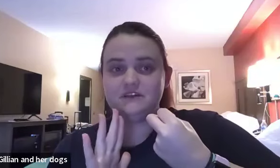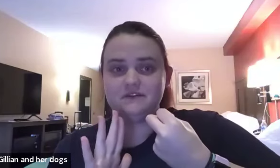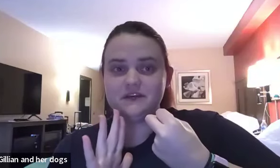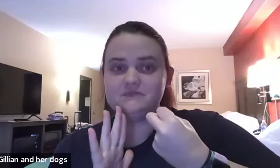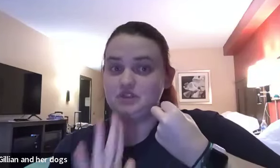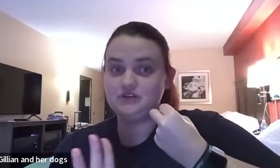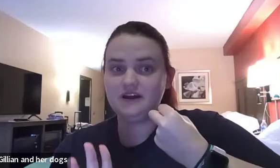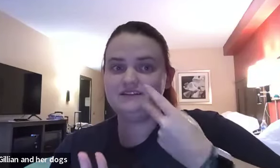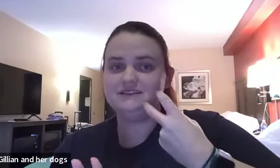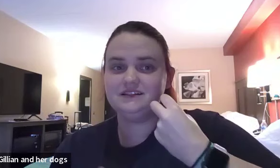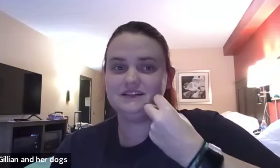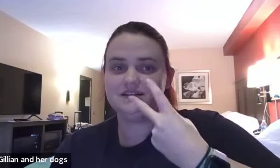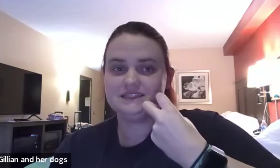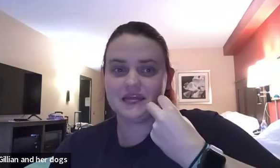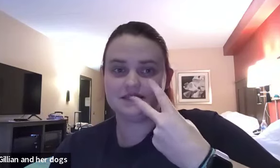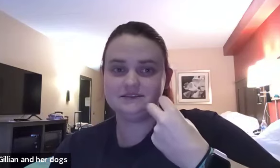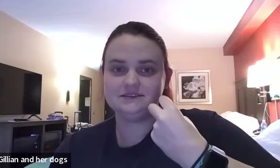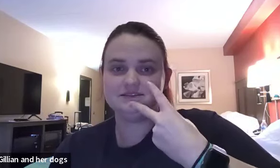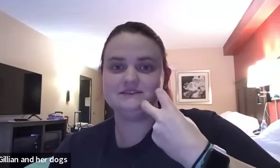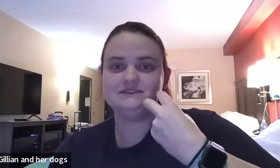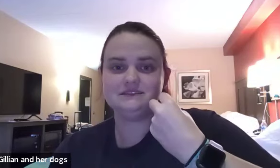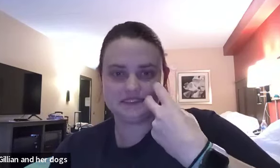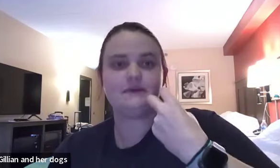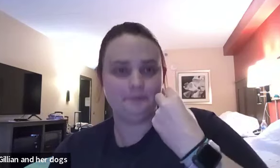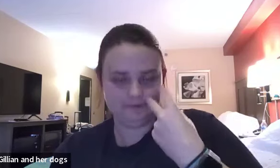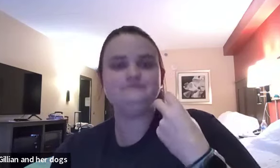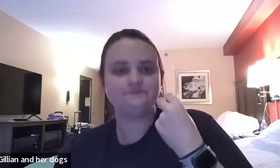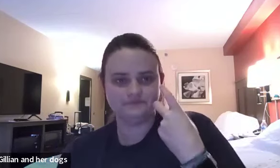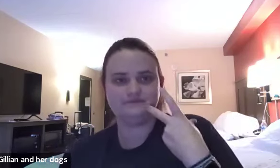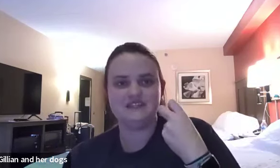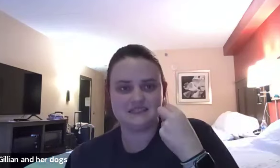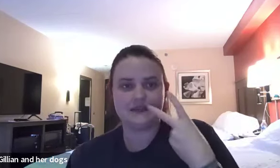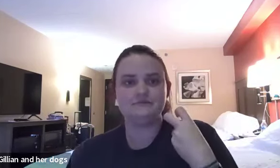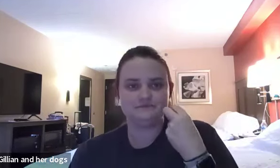the face, but you're not. Snack, snack, snack.